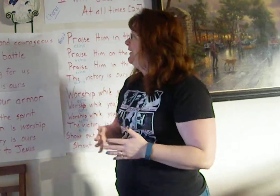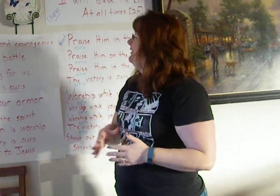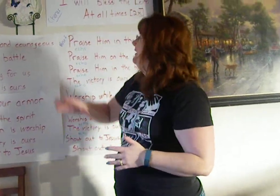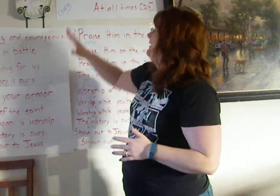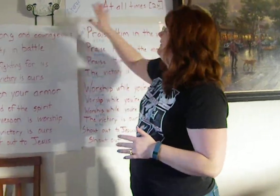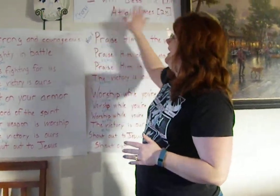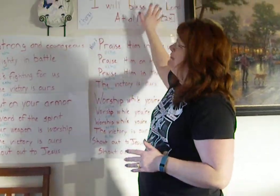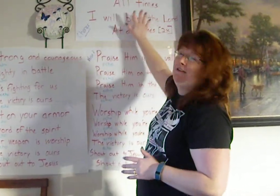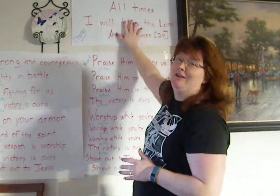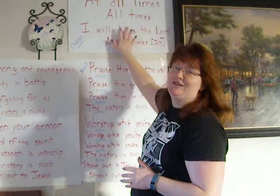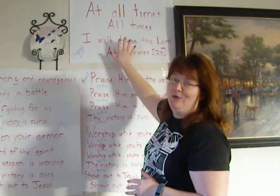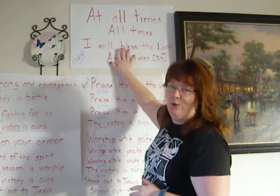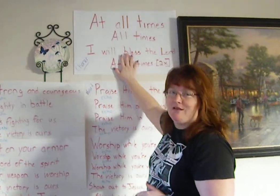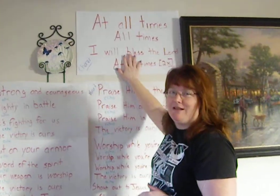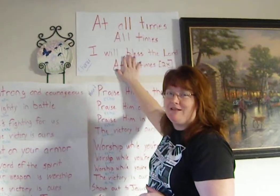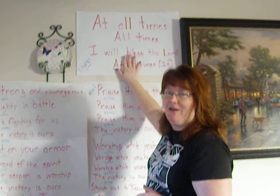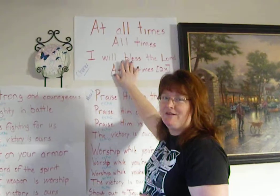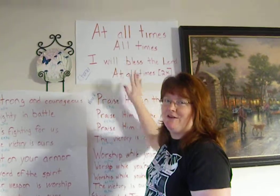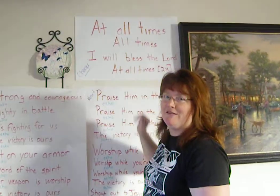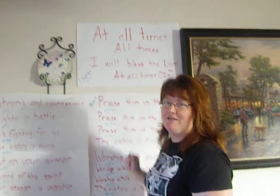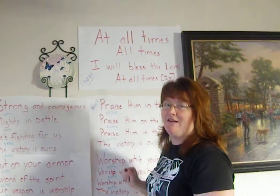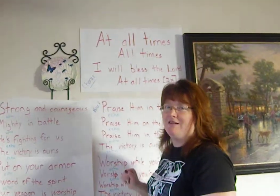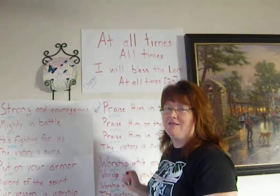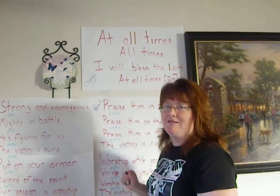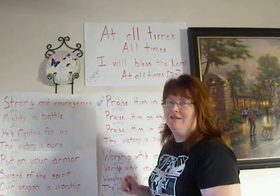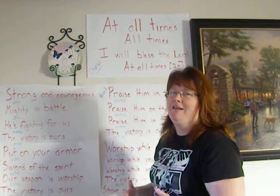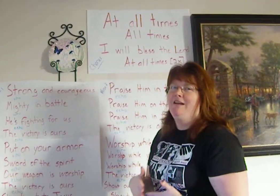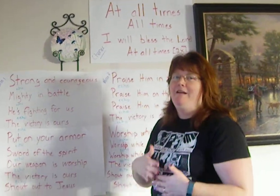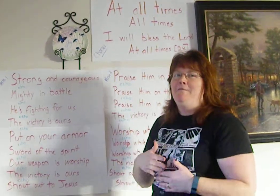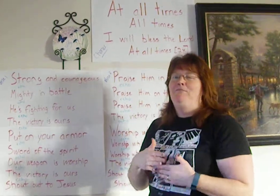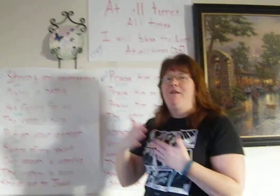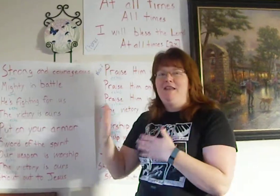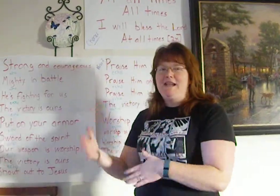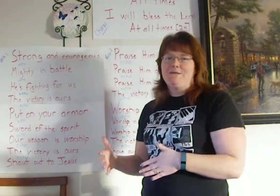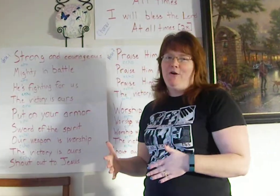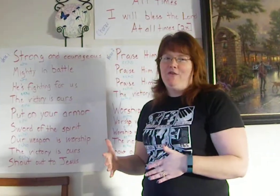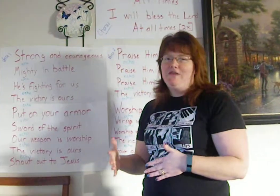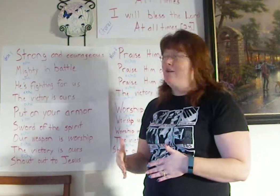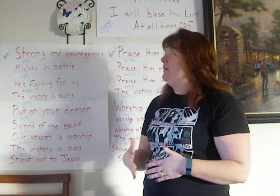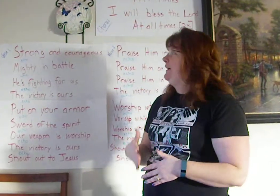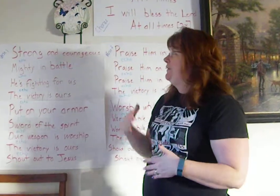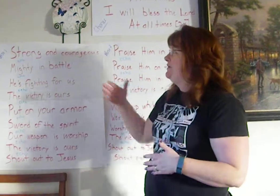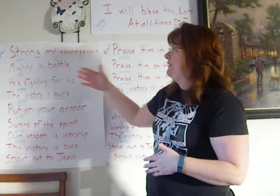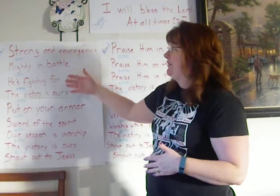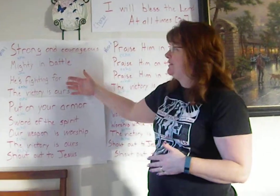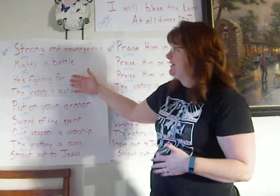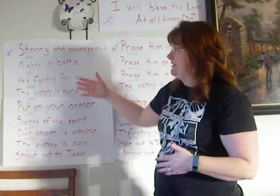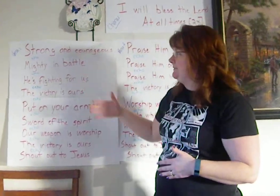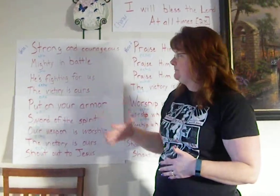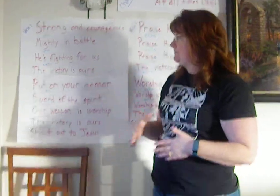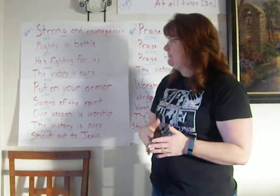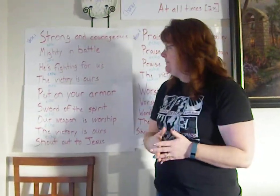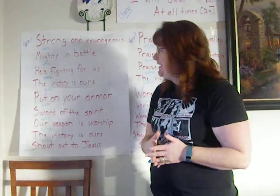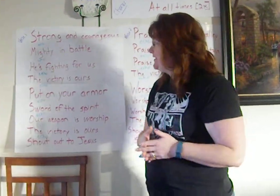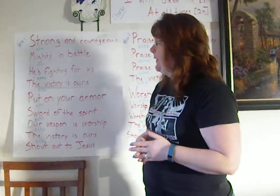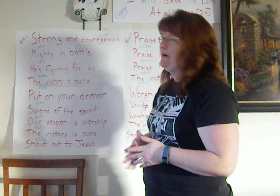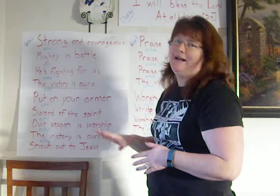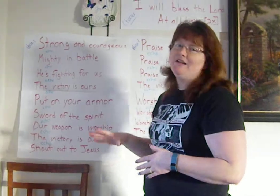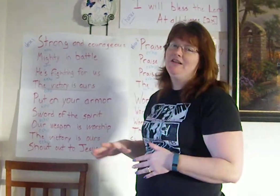Now, that right there is the chorus. That's how the song starts. Now, the next part of the song, we go to the verses. So we're not actually